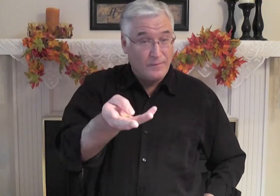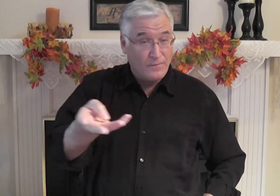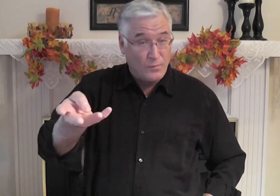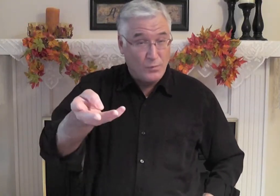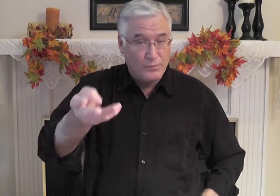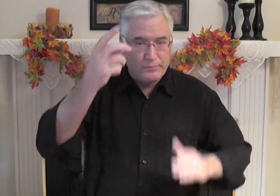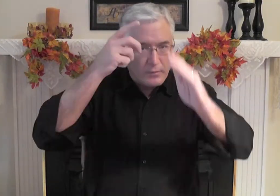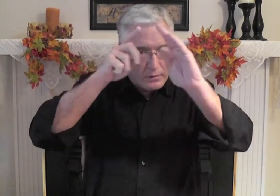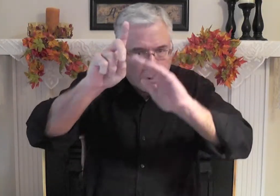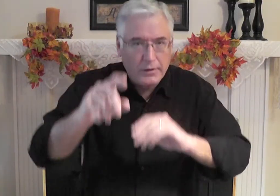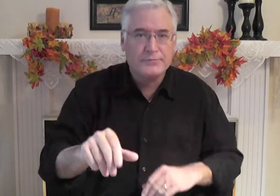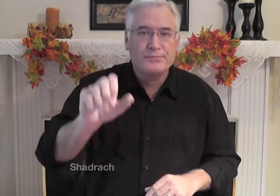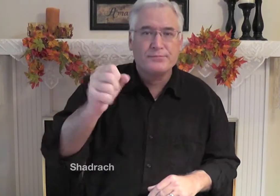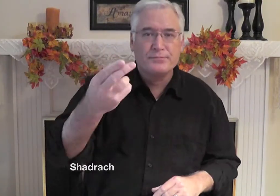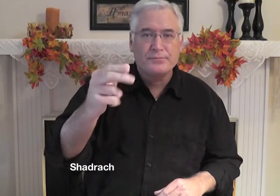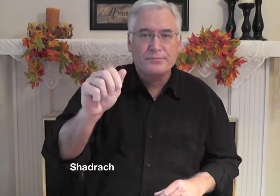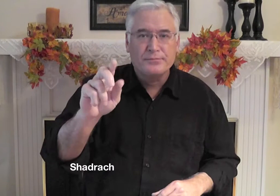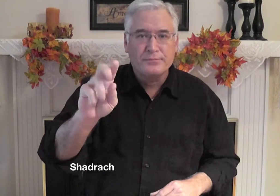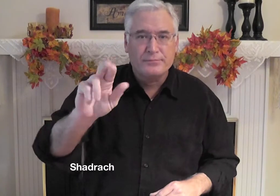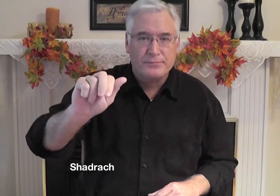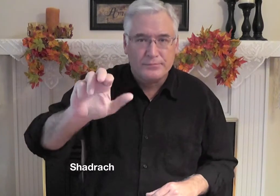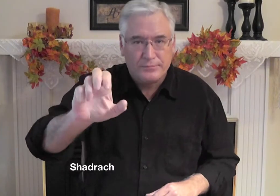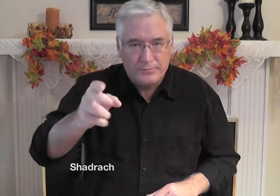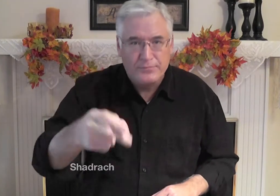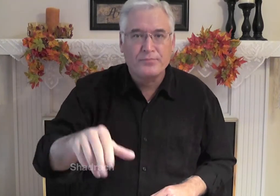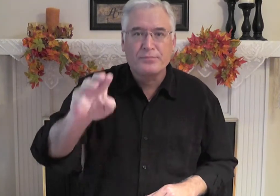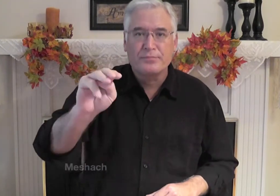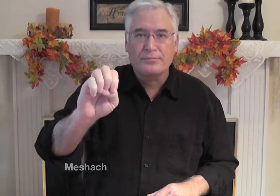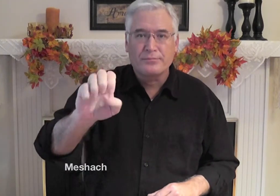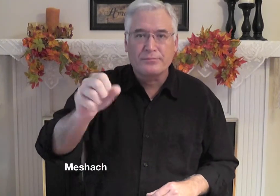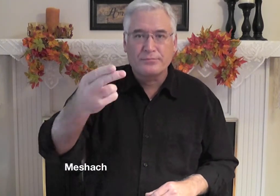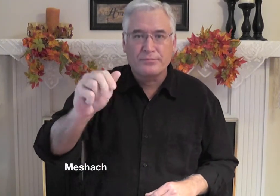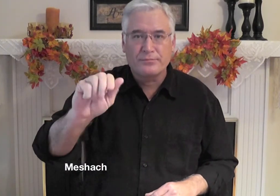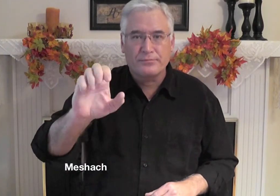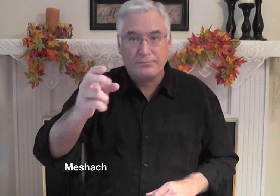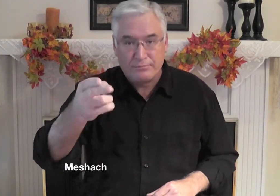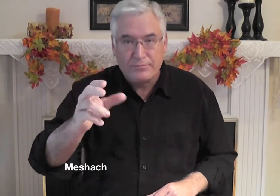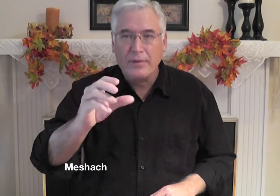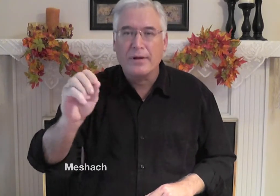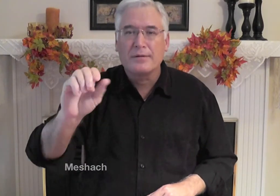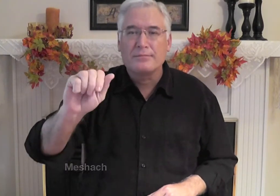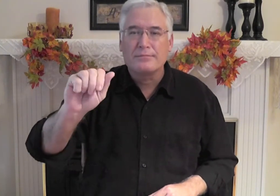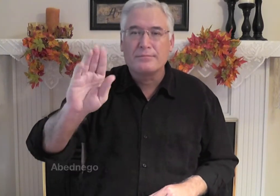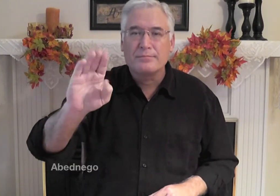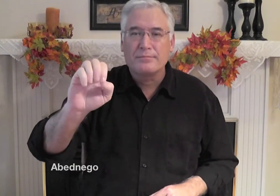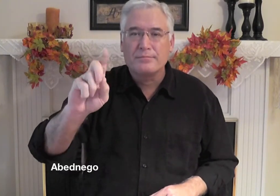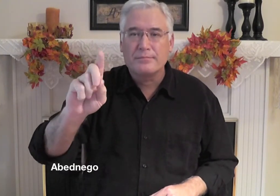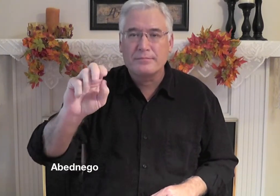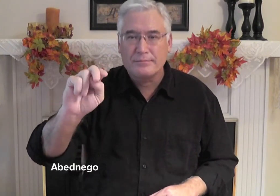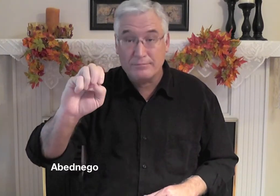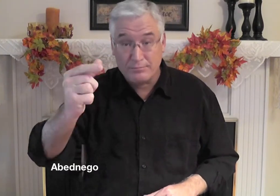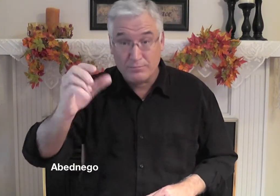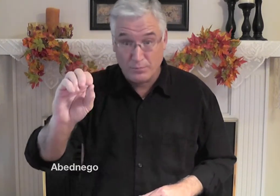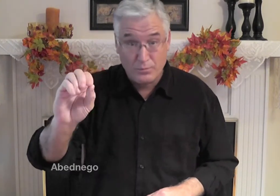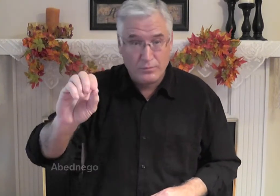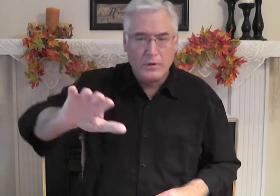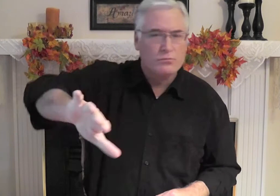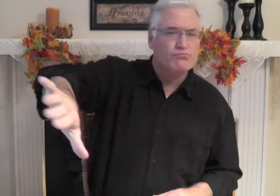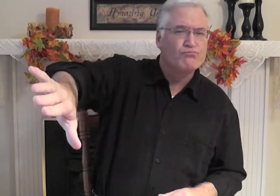It seemed that the four men, Daniel, Shadrach, Meshach, and Abednego, that